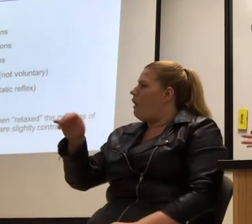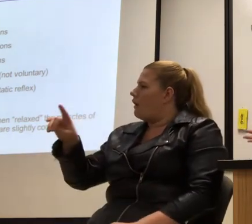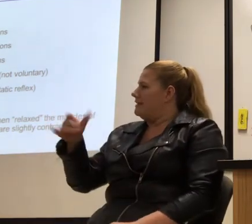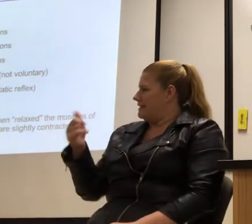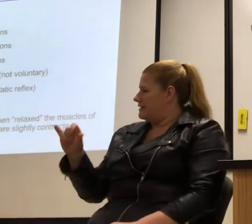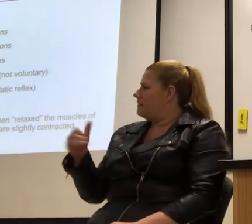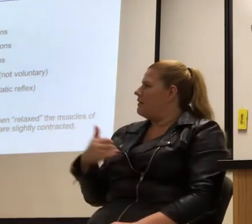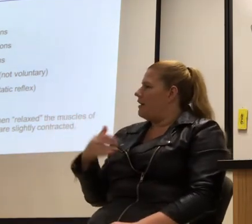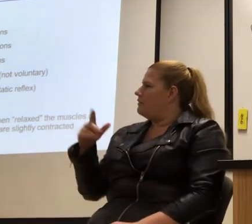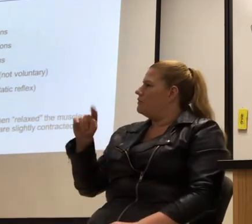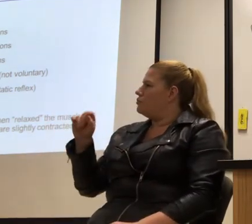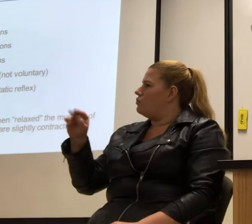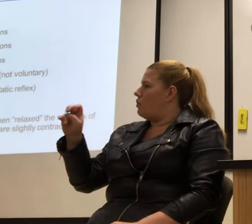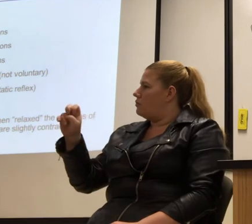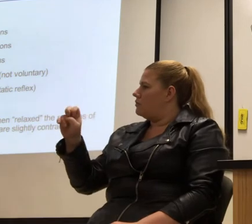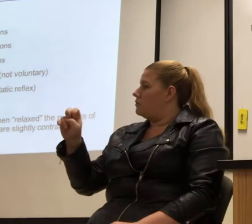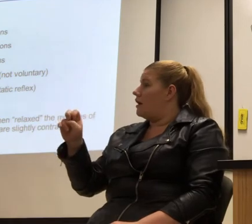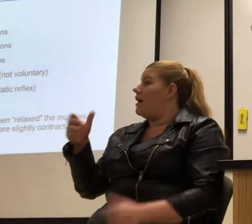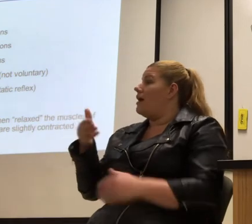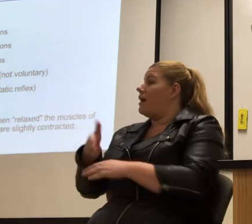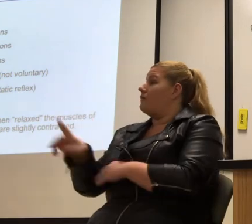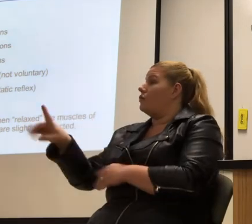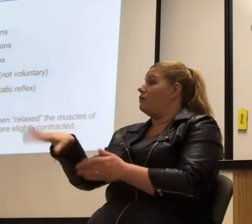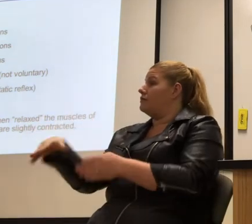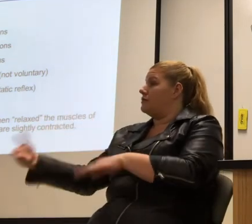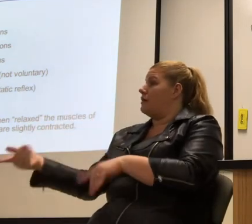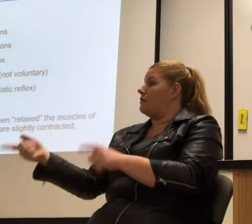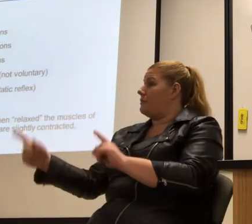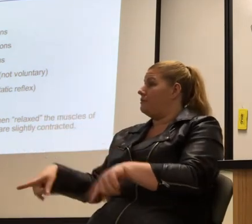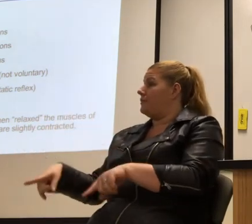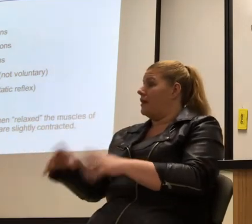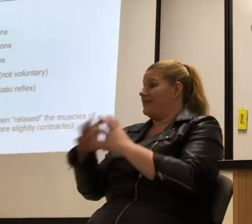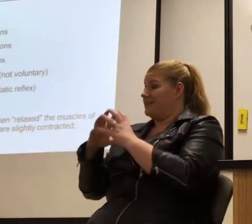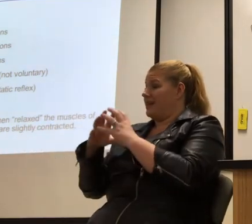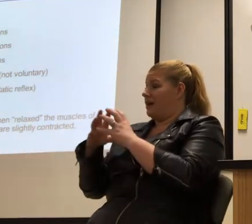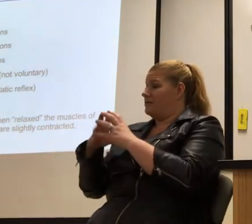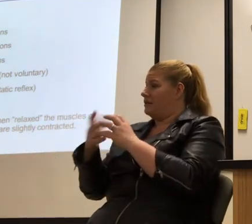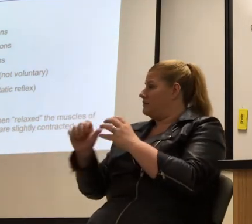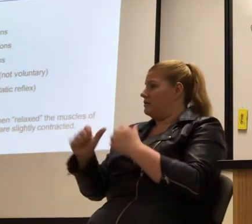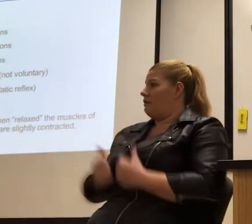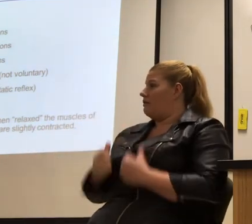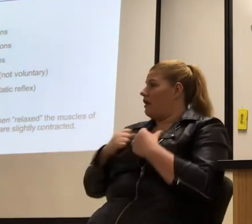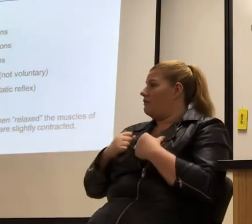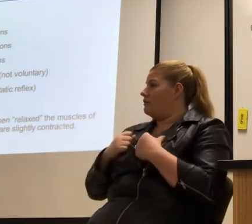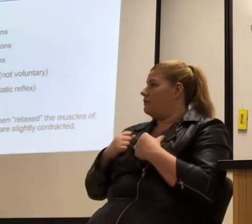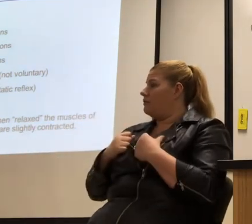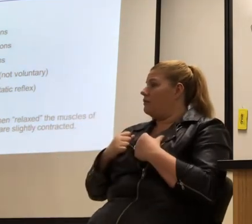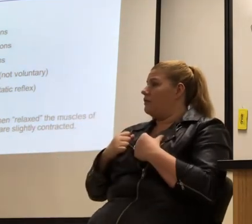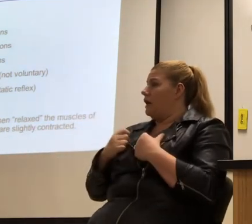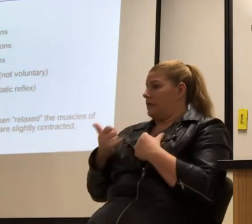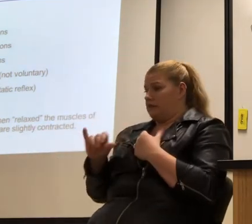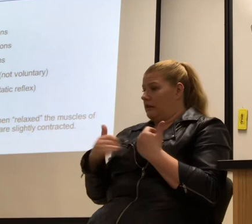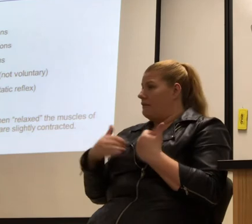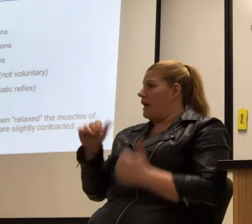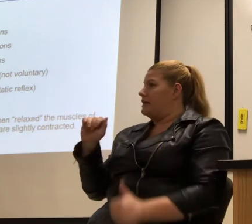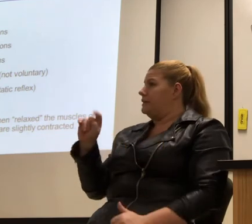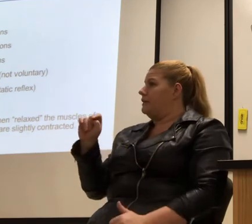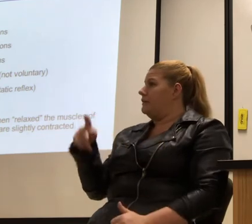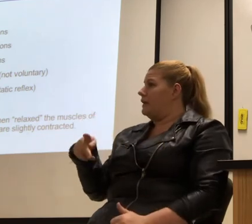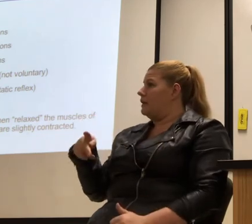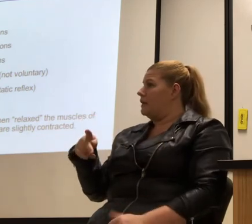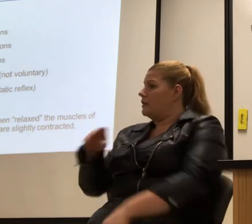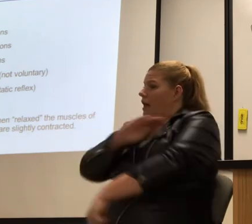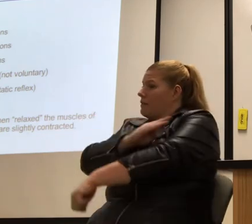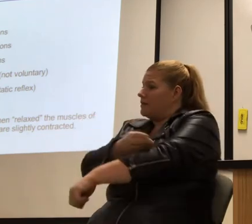Basically, after you die, the cells are still alive. And as long as ATP is there,